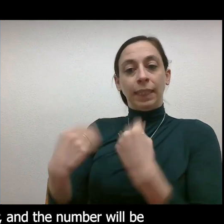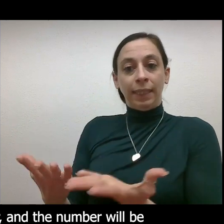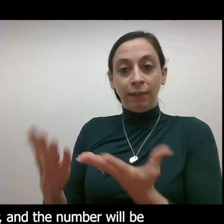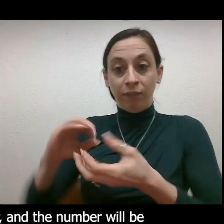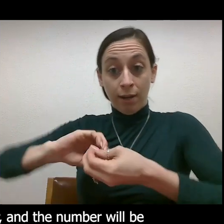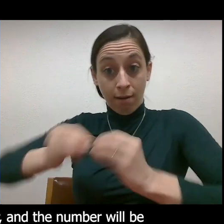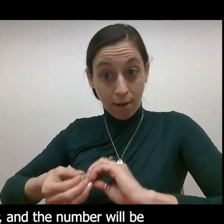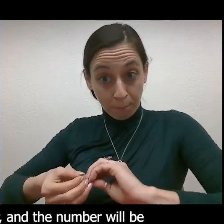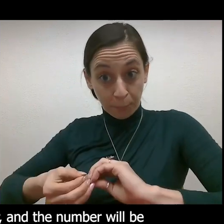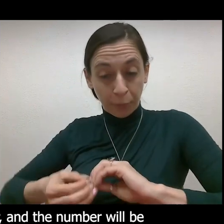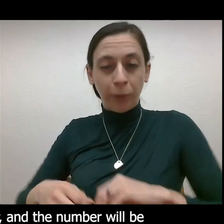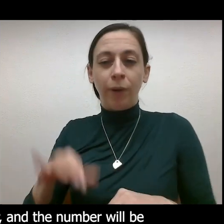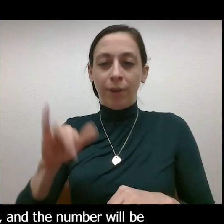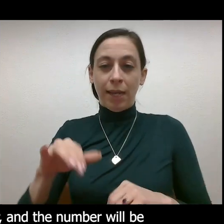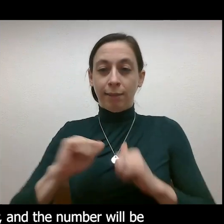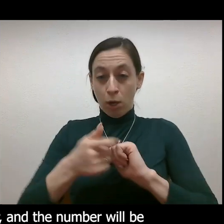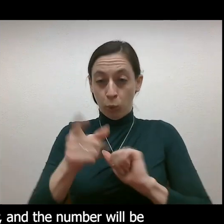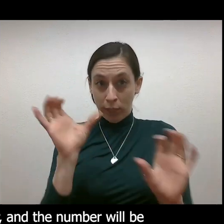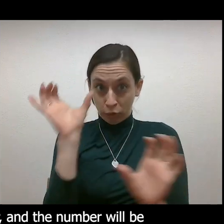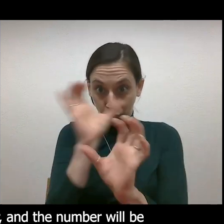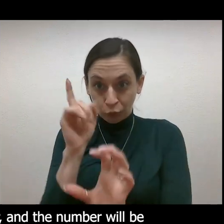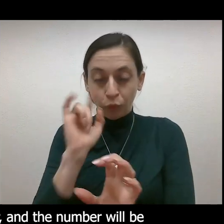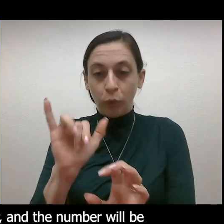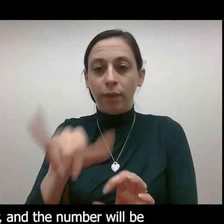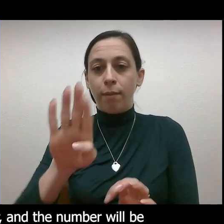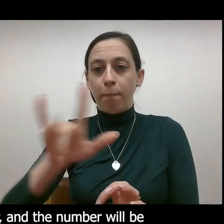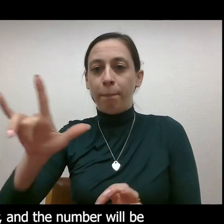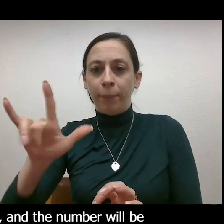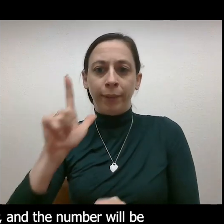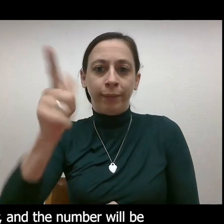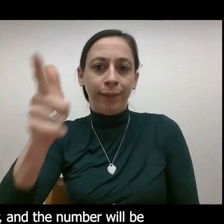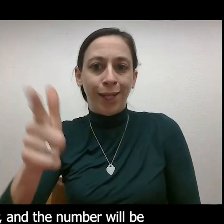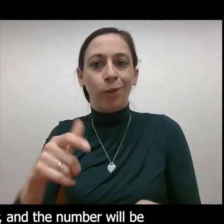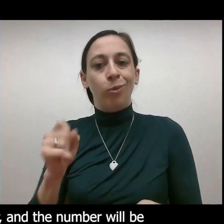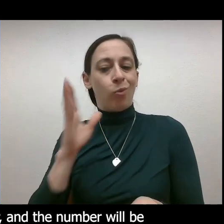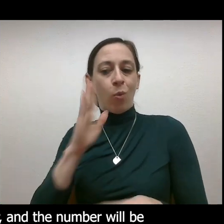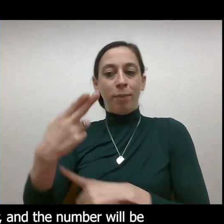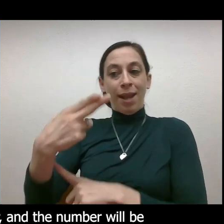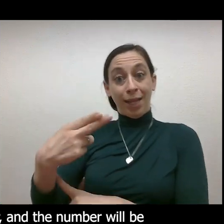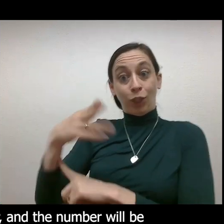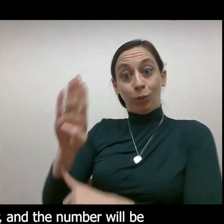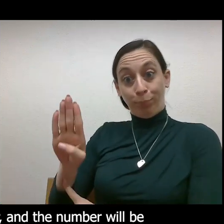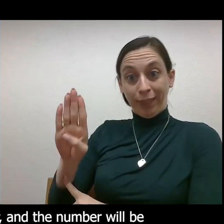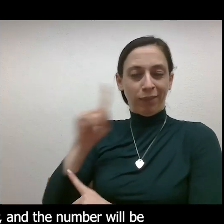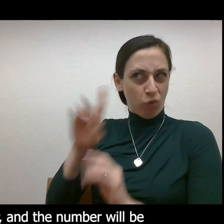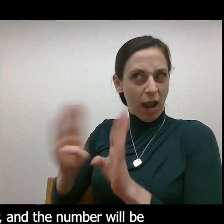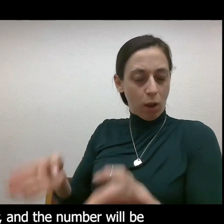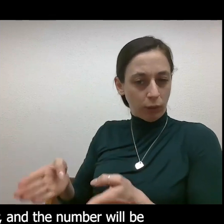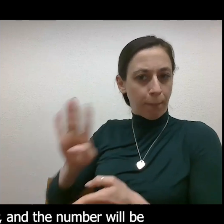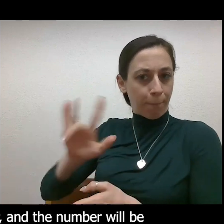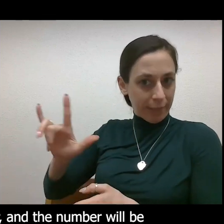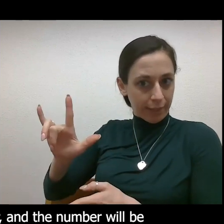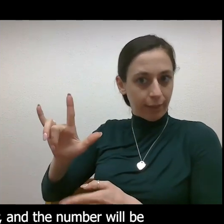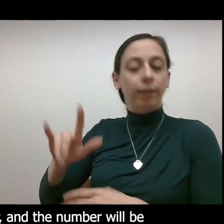say HB and a specific number, and that number will be anywhere from 1 to 4 numbers.